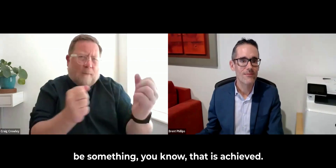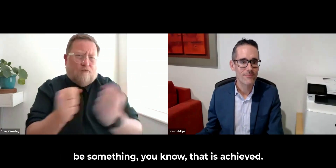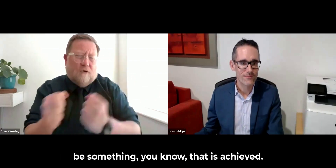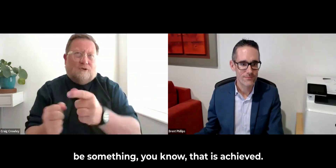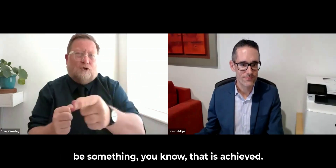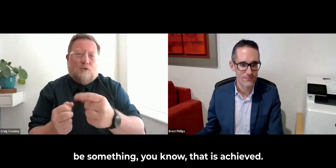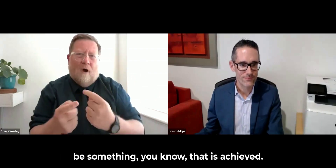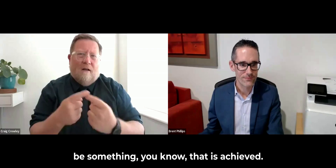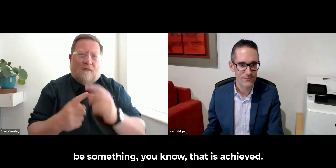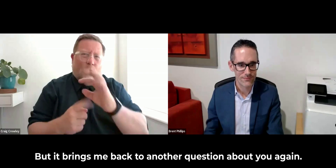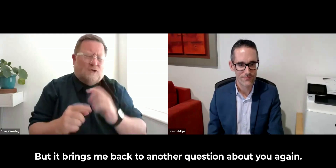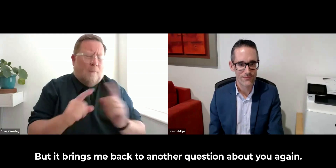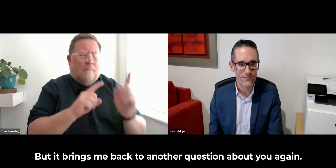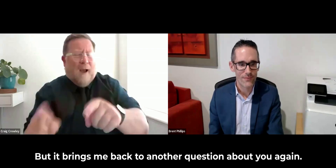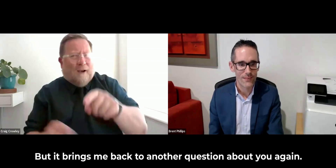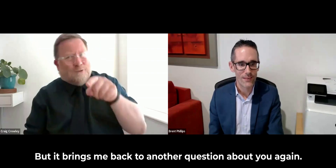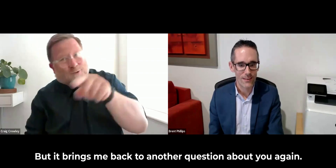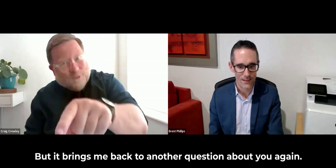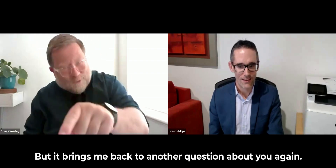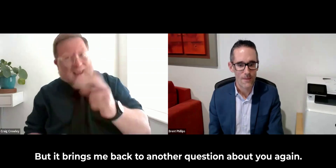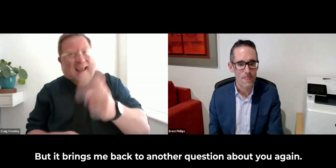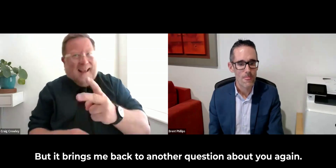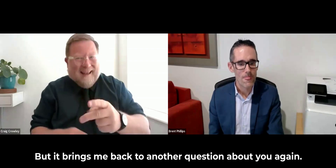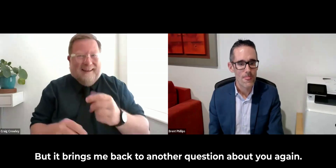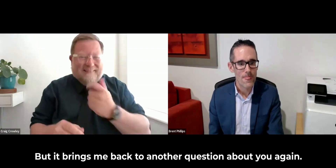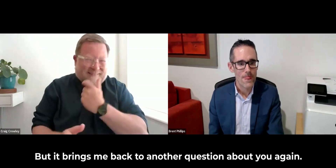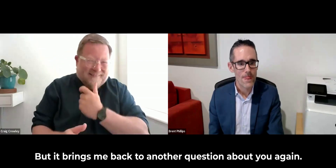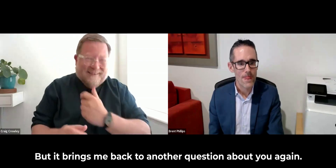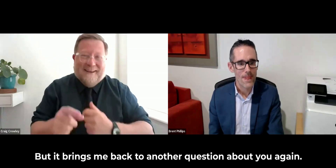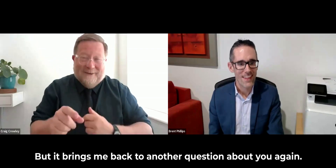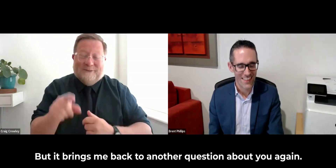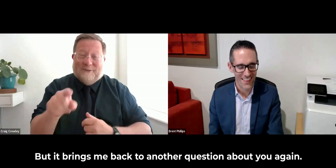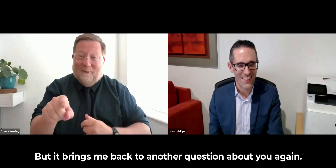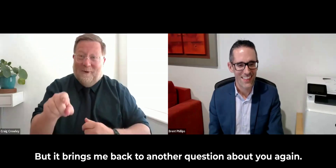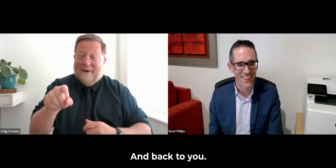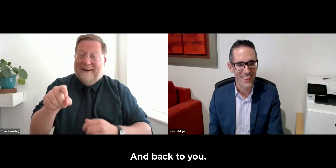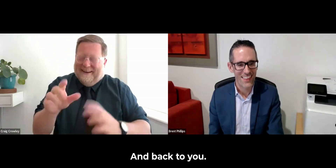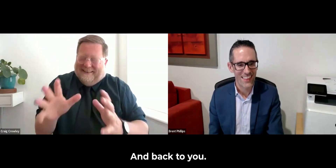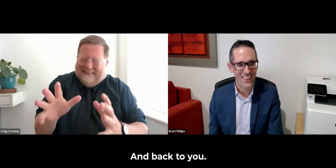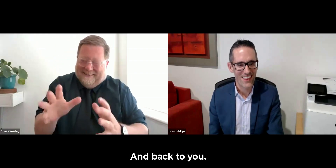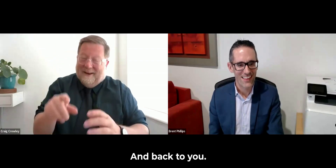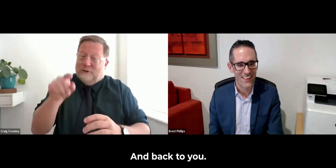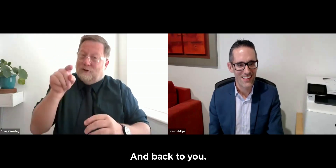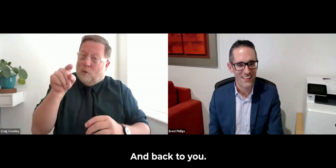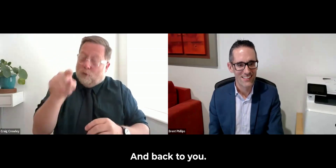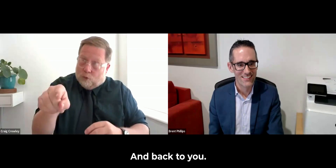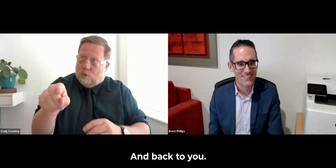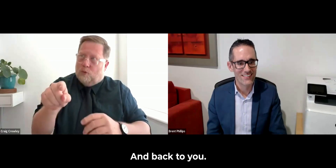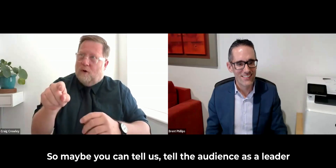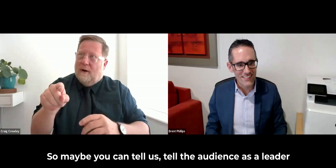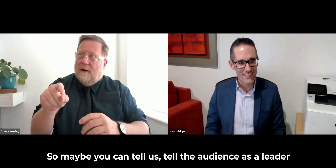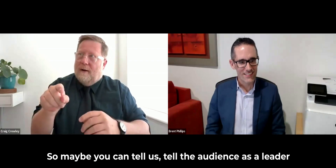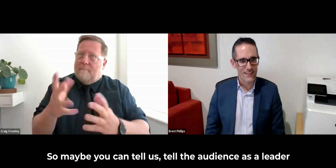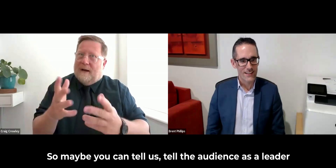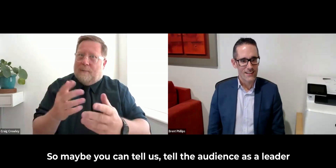is achieved. But it brings me back to another question about you again, back to you.